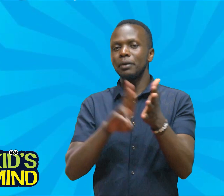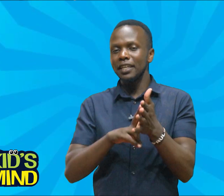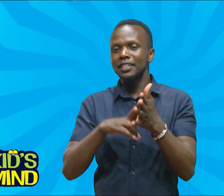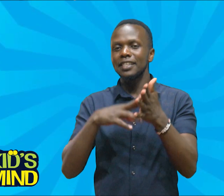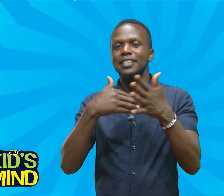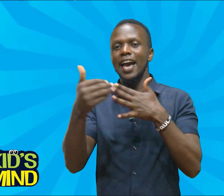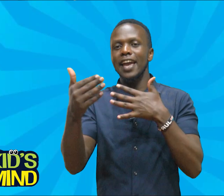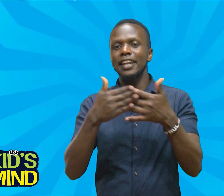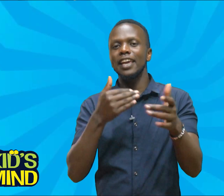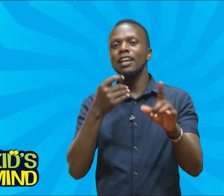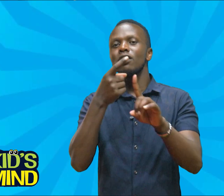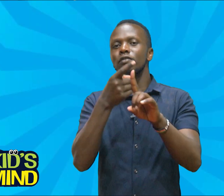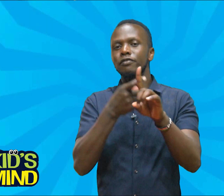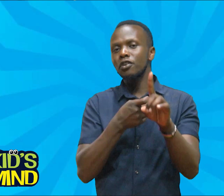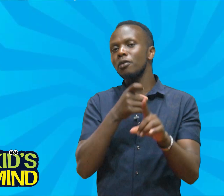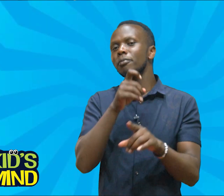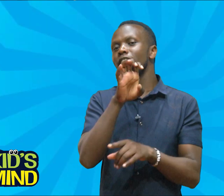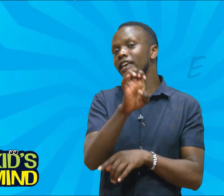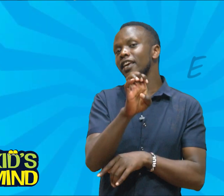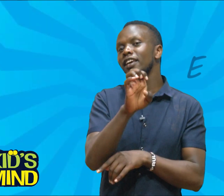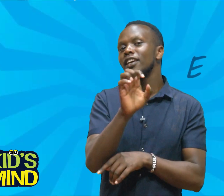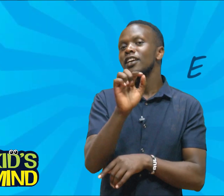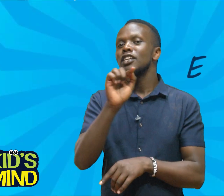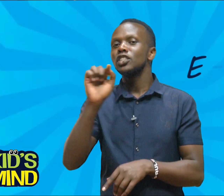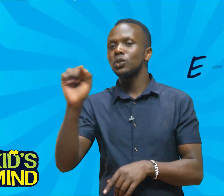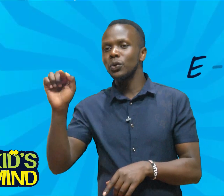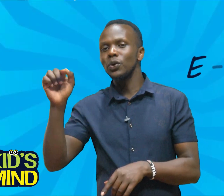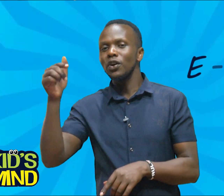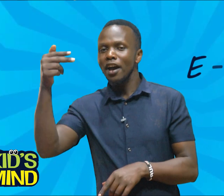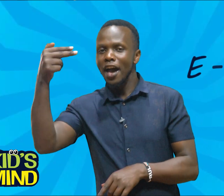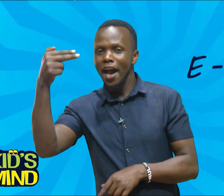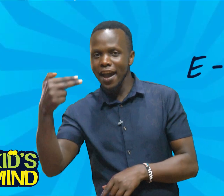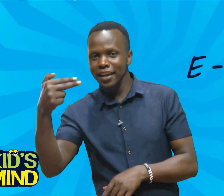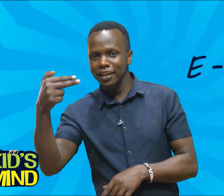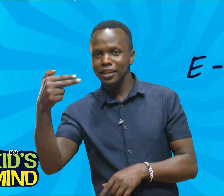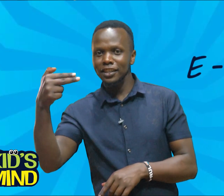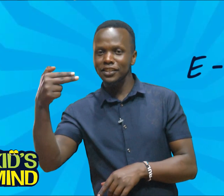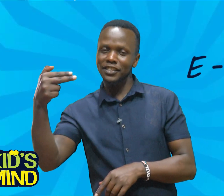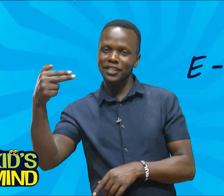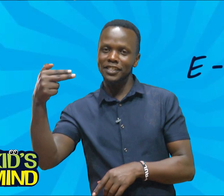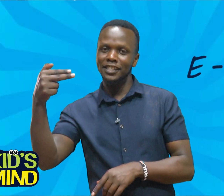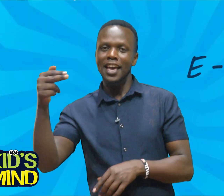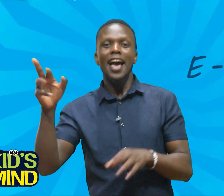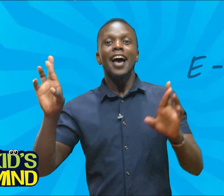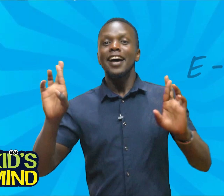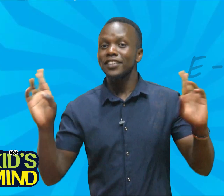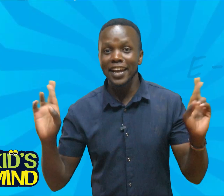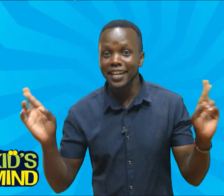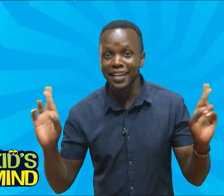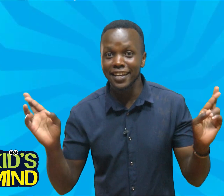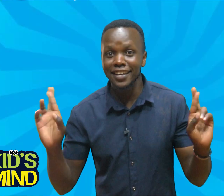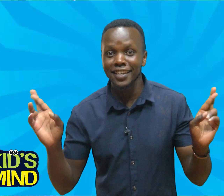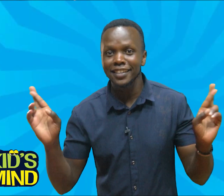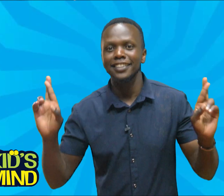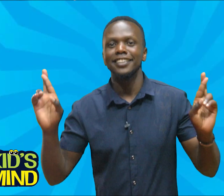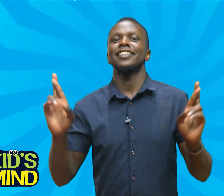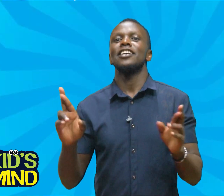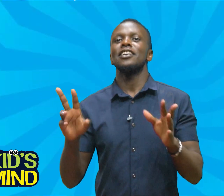repeat signing from E to H. Ready?